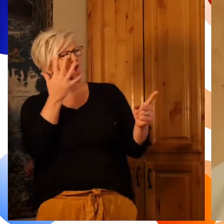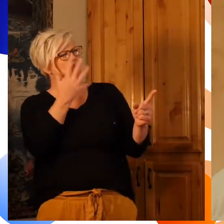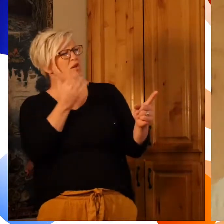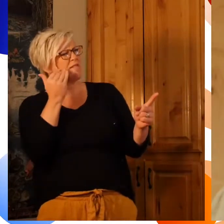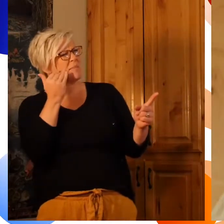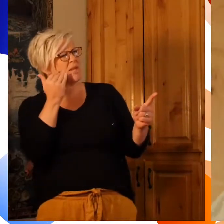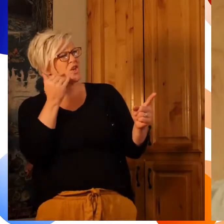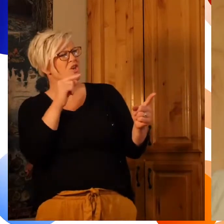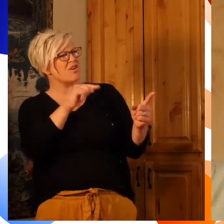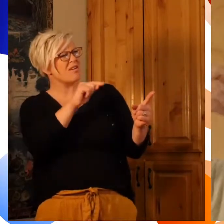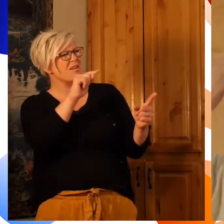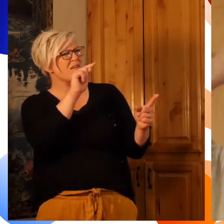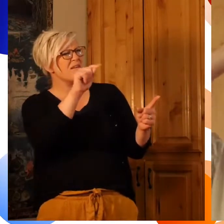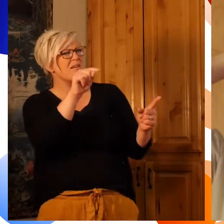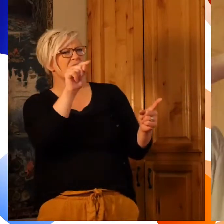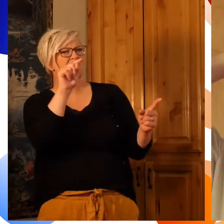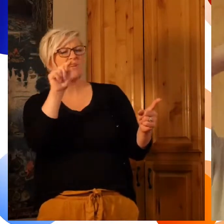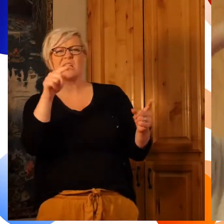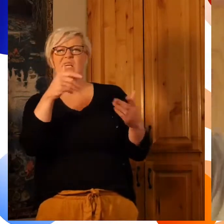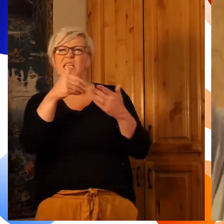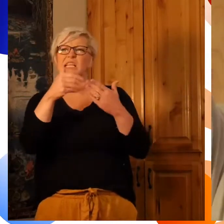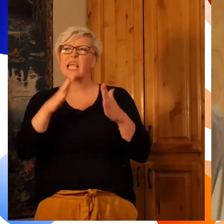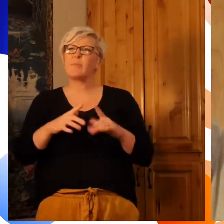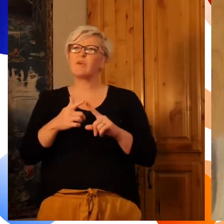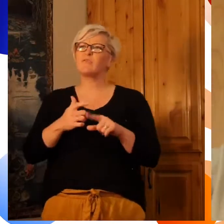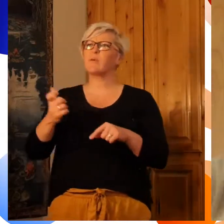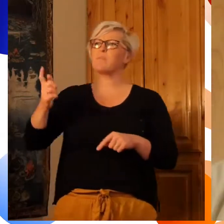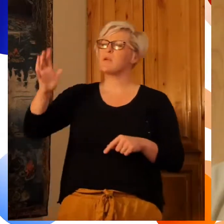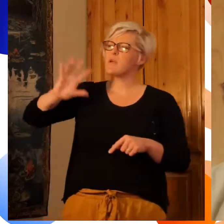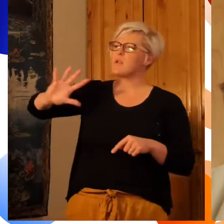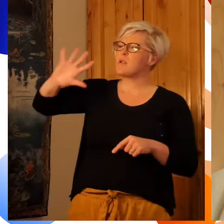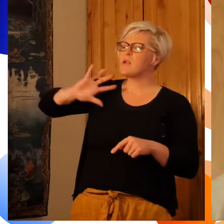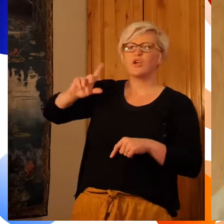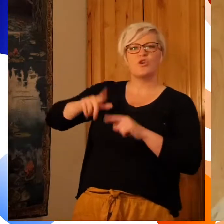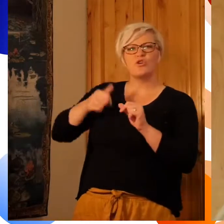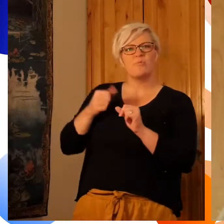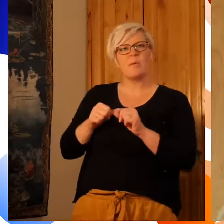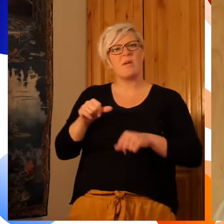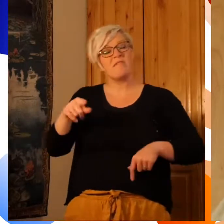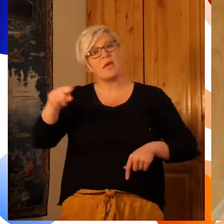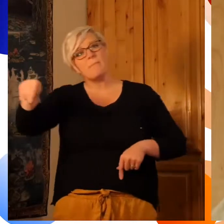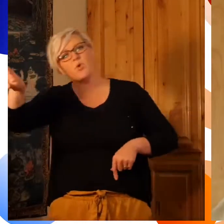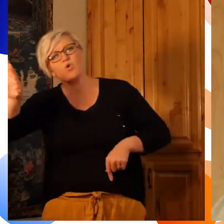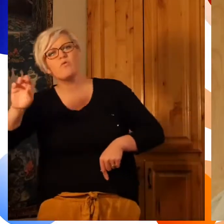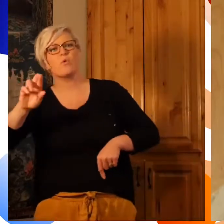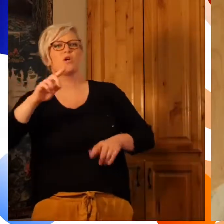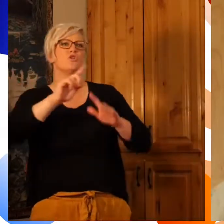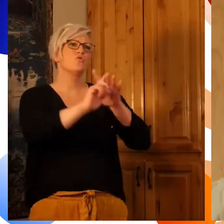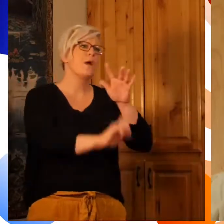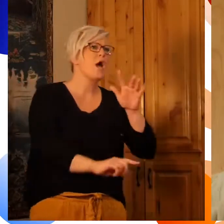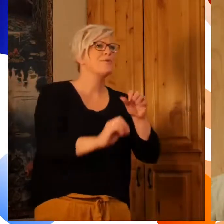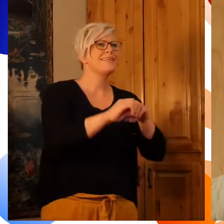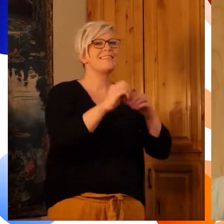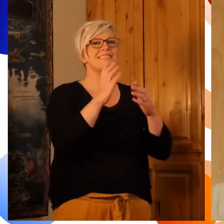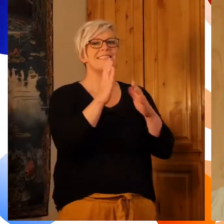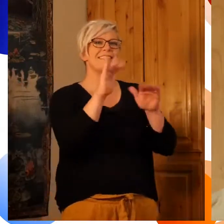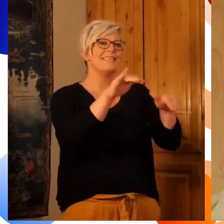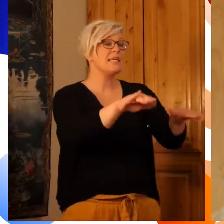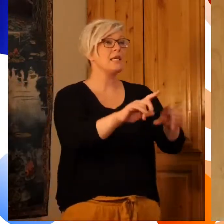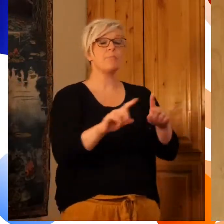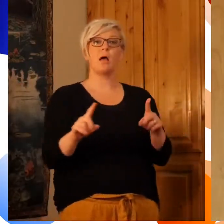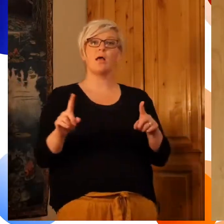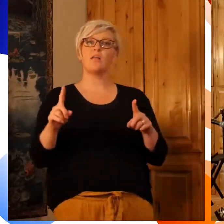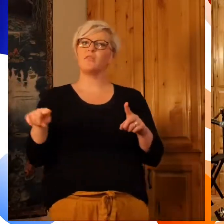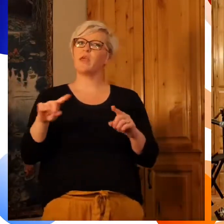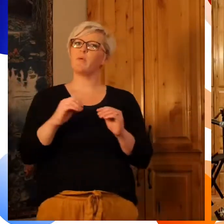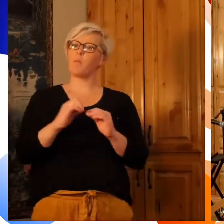decades ago. He couldn't remember if they'd moved away or drowned at sea or what it was, but they were smaller than he remembered,